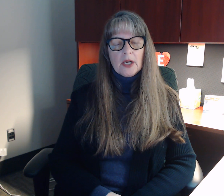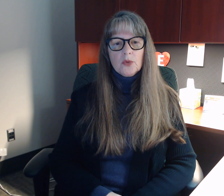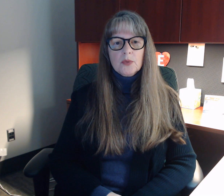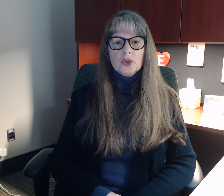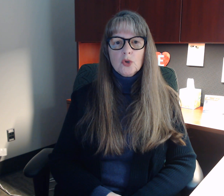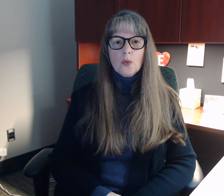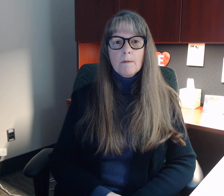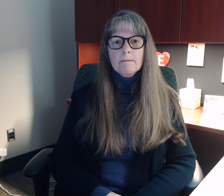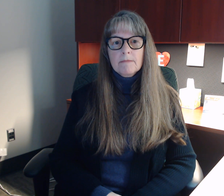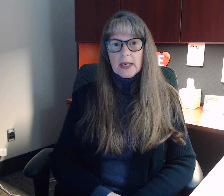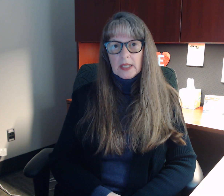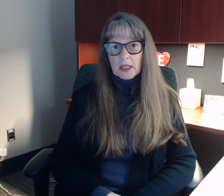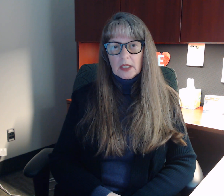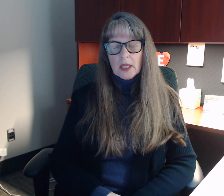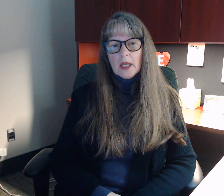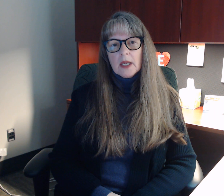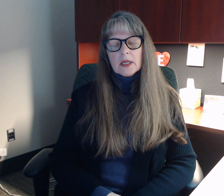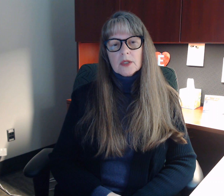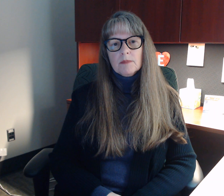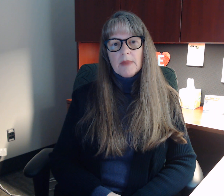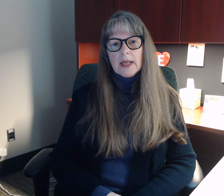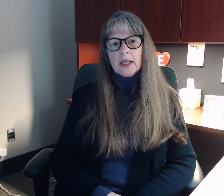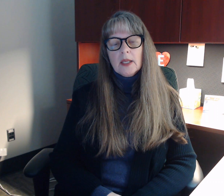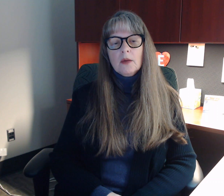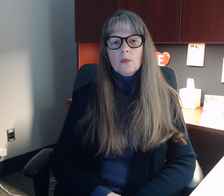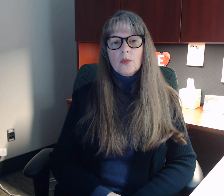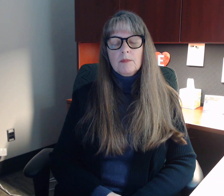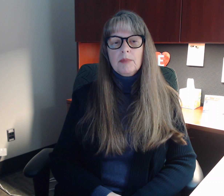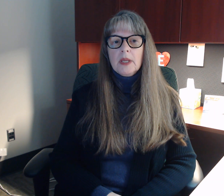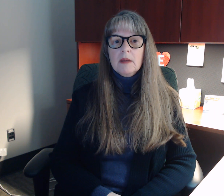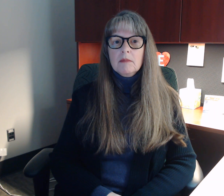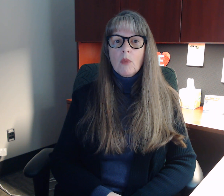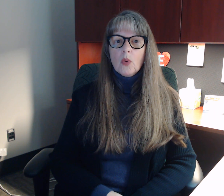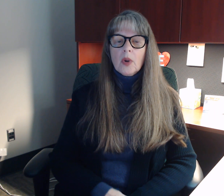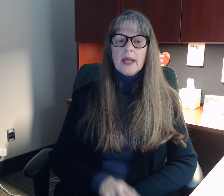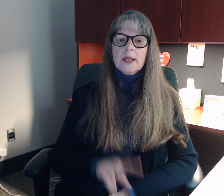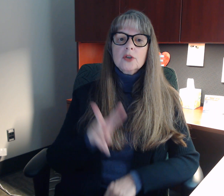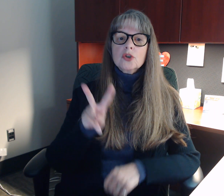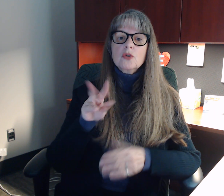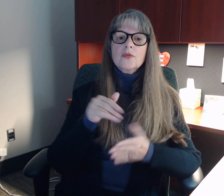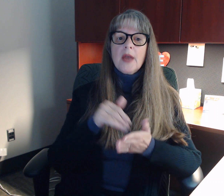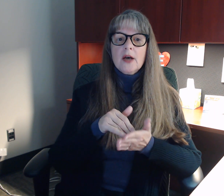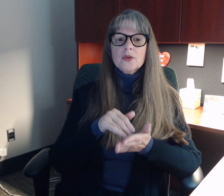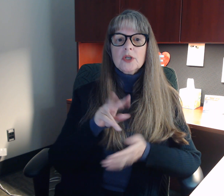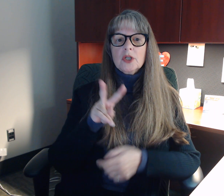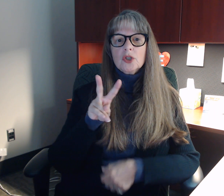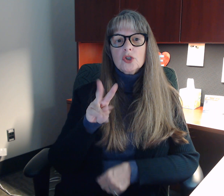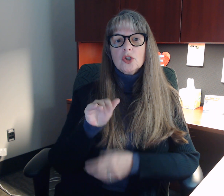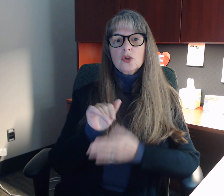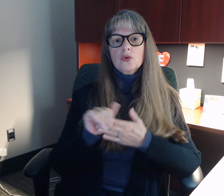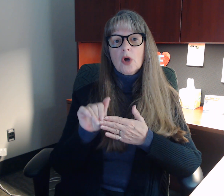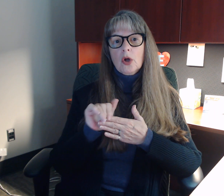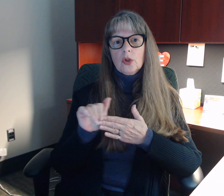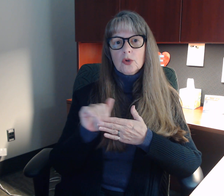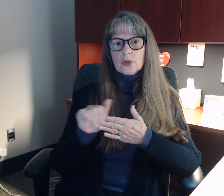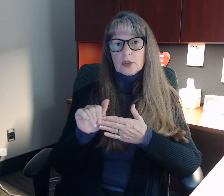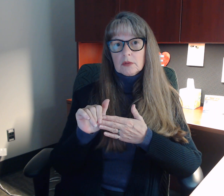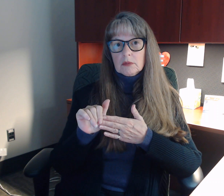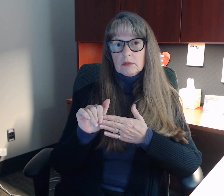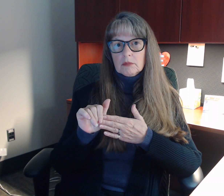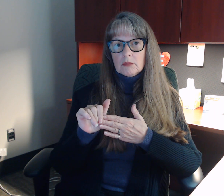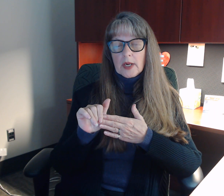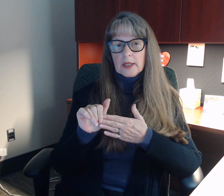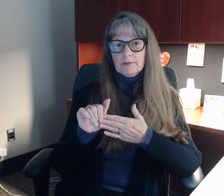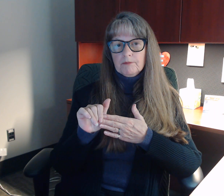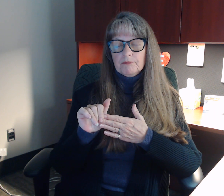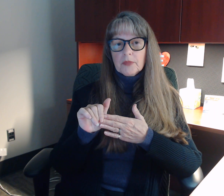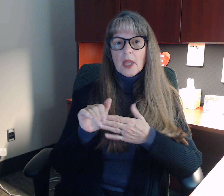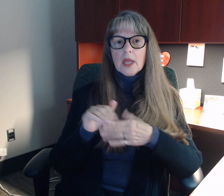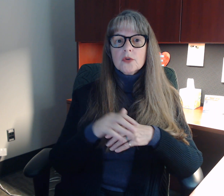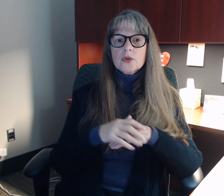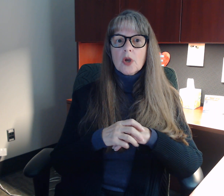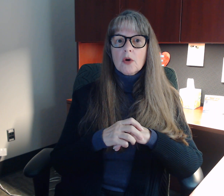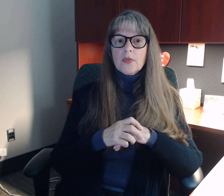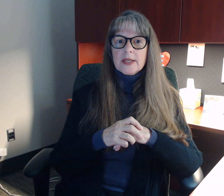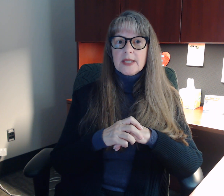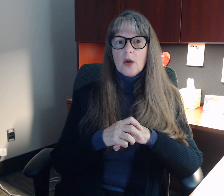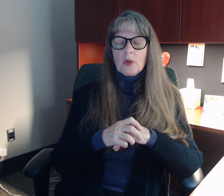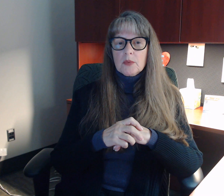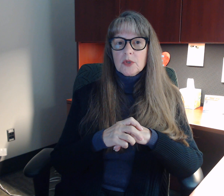do money. Because money would be more like $2,002, right? So that's how we would do